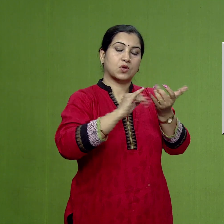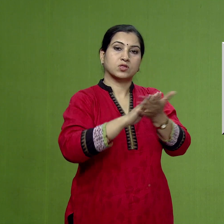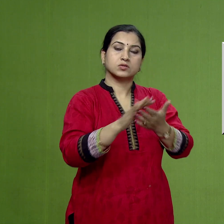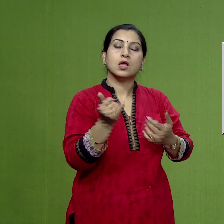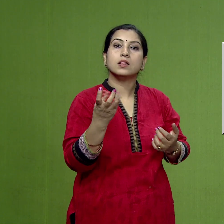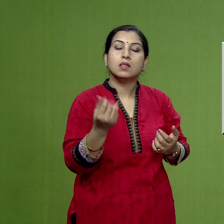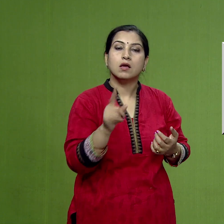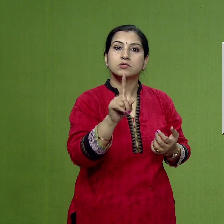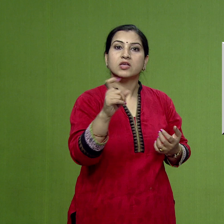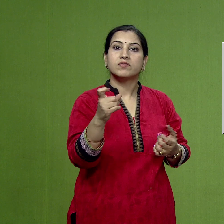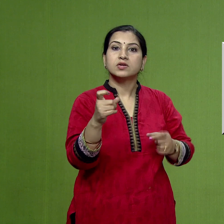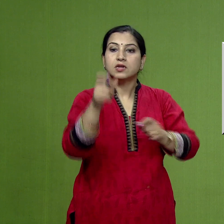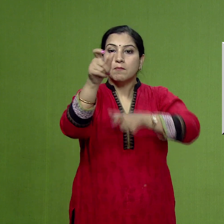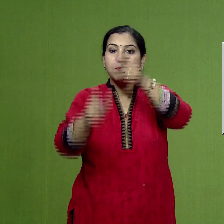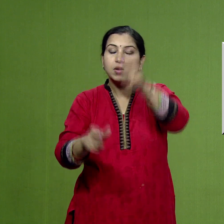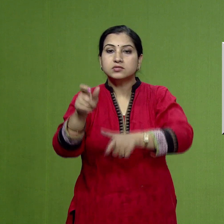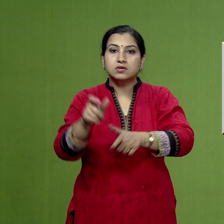17 persons per square kilometer.